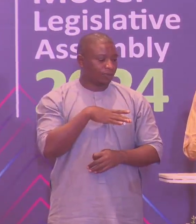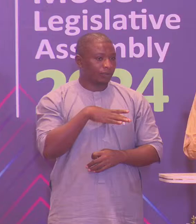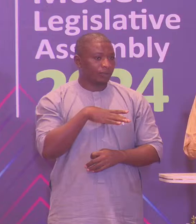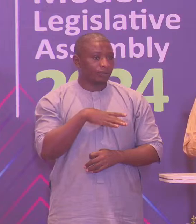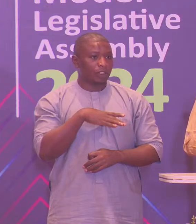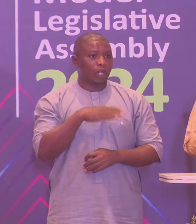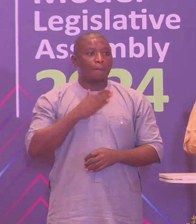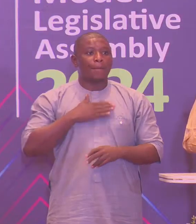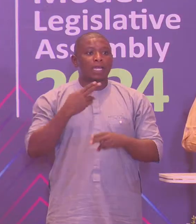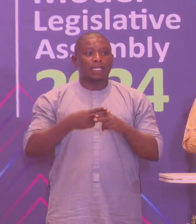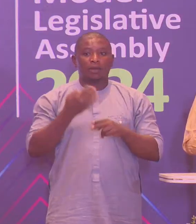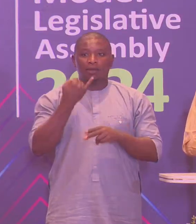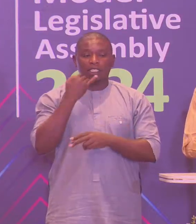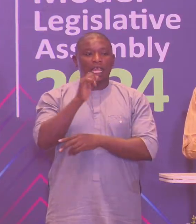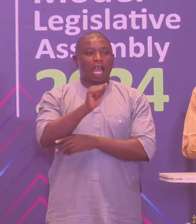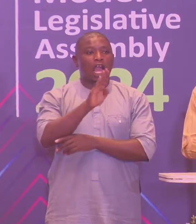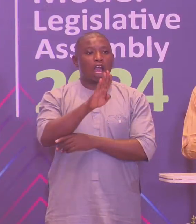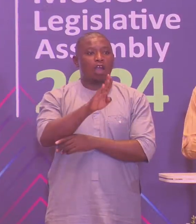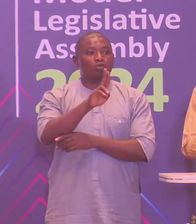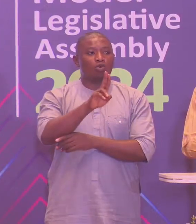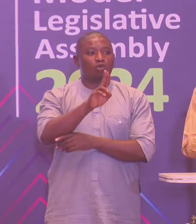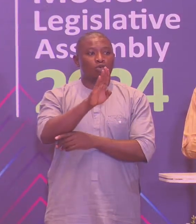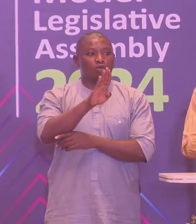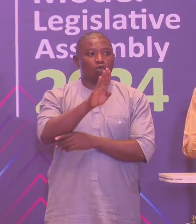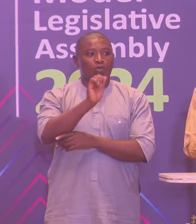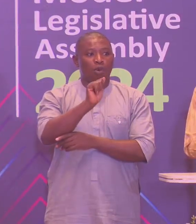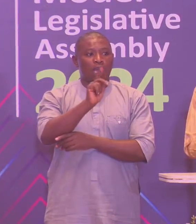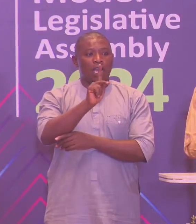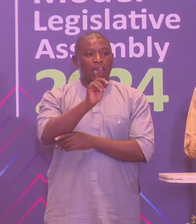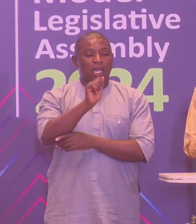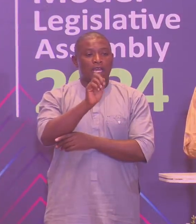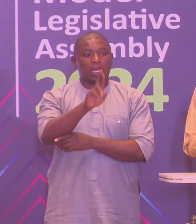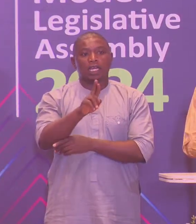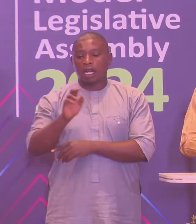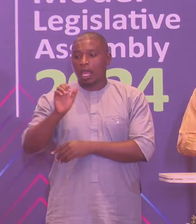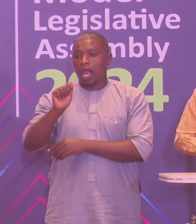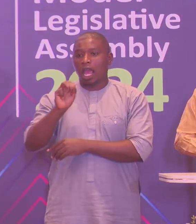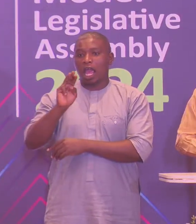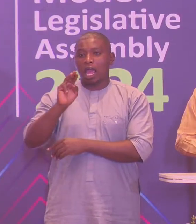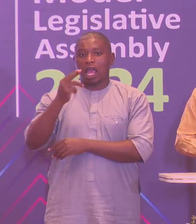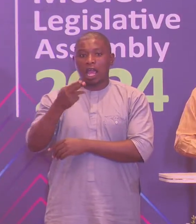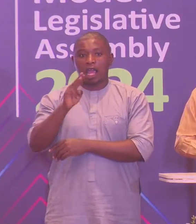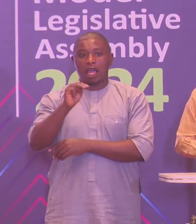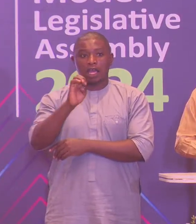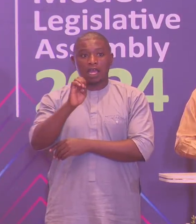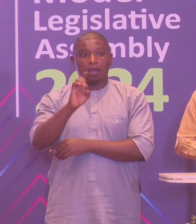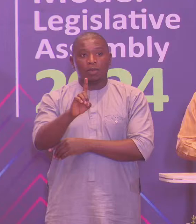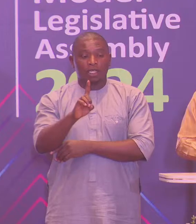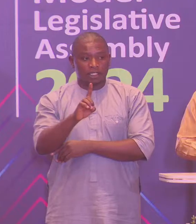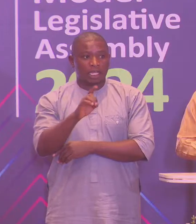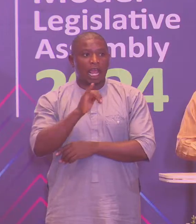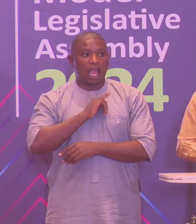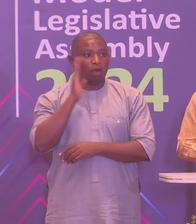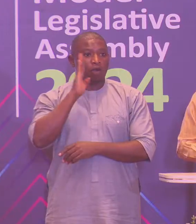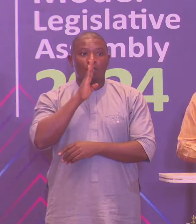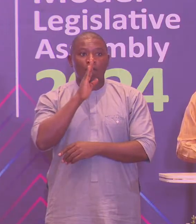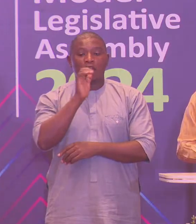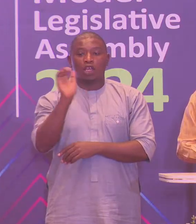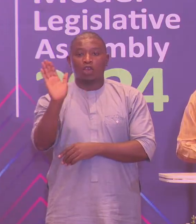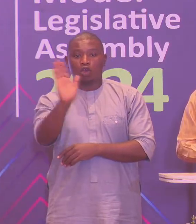My name is Abubakar Ahmed, a broadcast journalist and a media consultant. I will be your